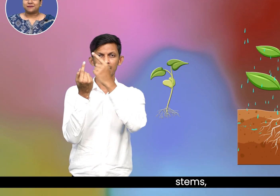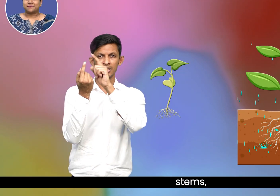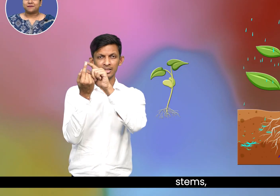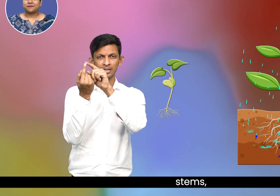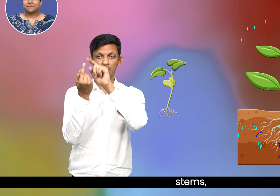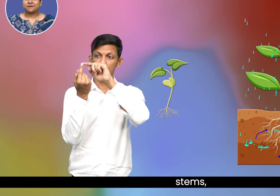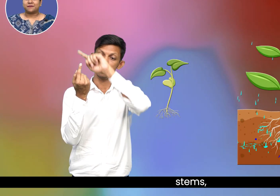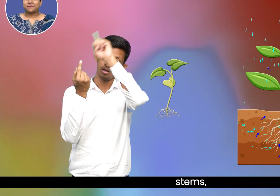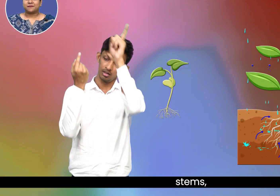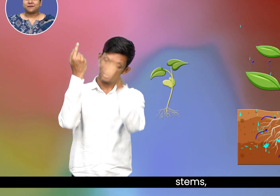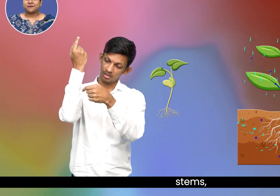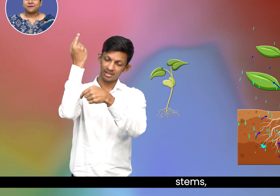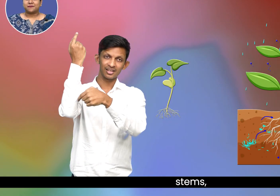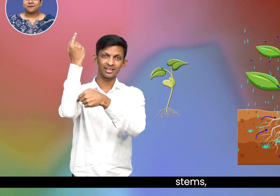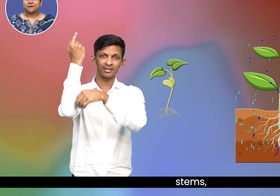stems,